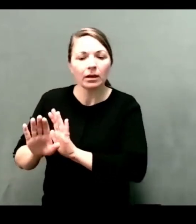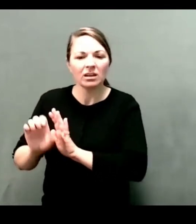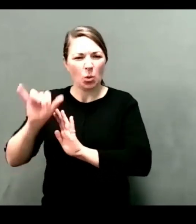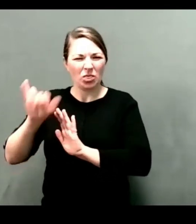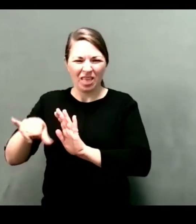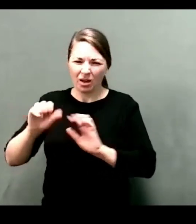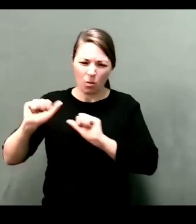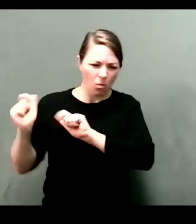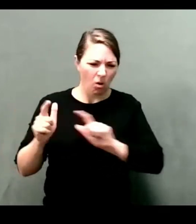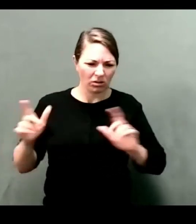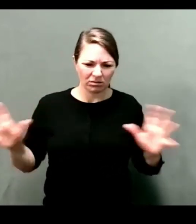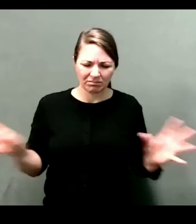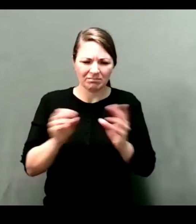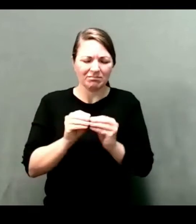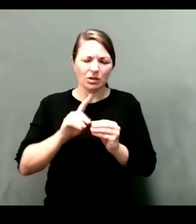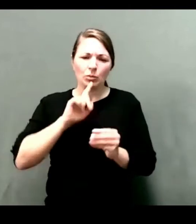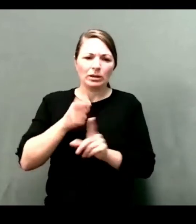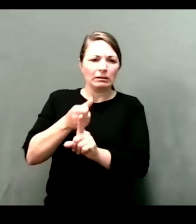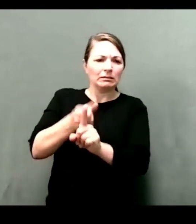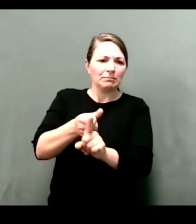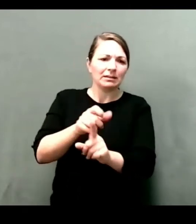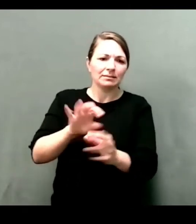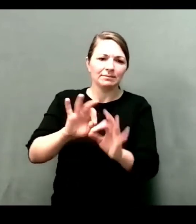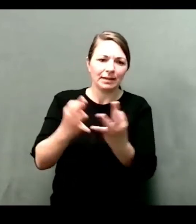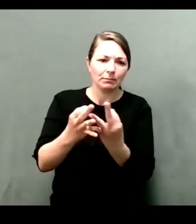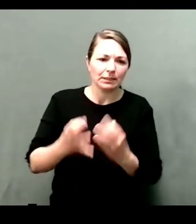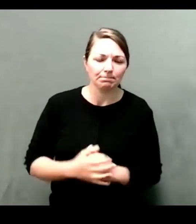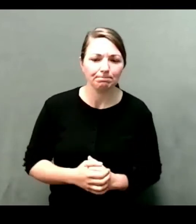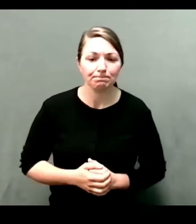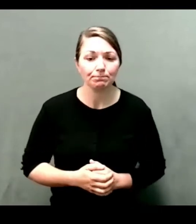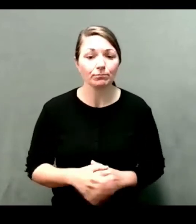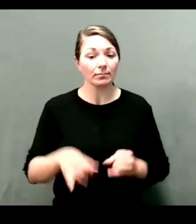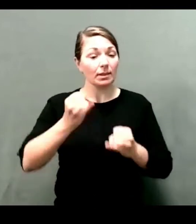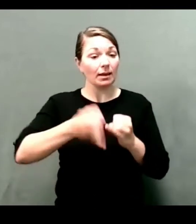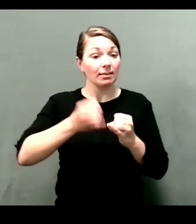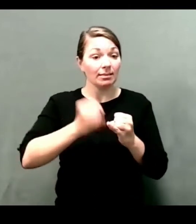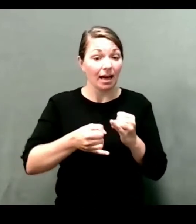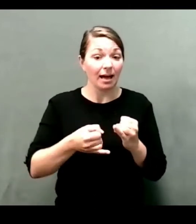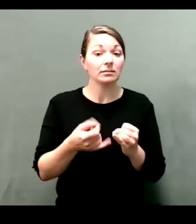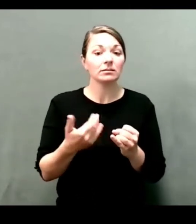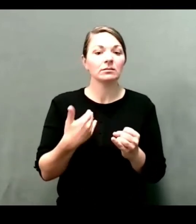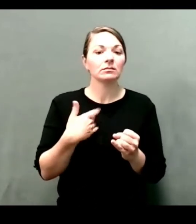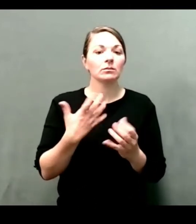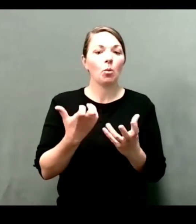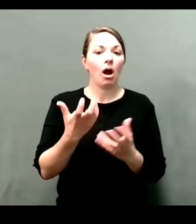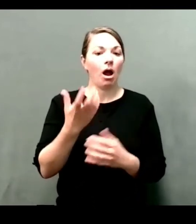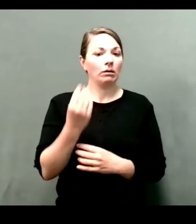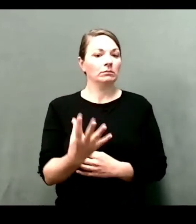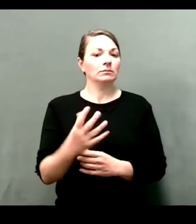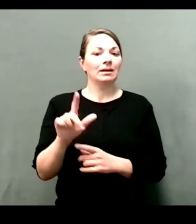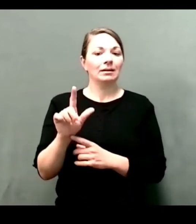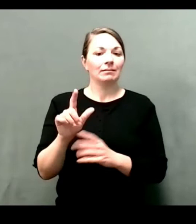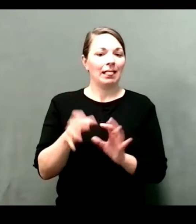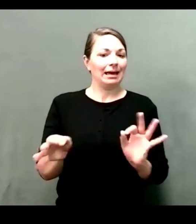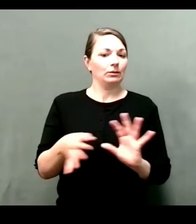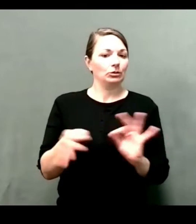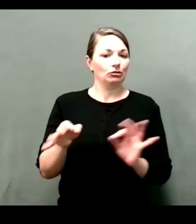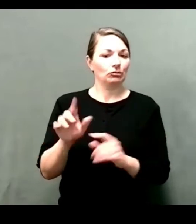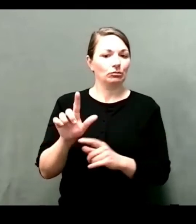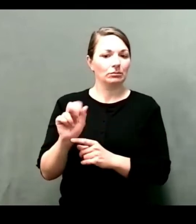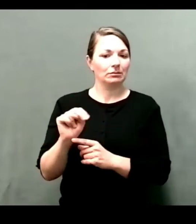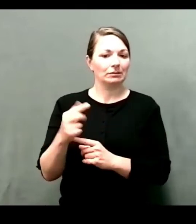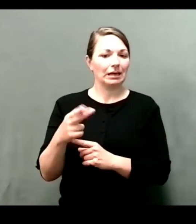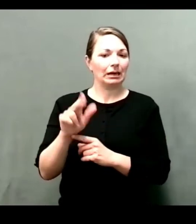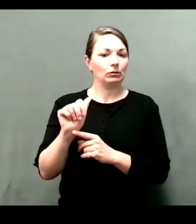for the family. The last thing that's important to note on this page is the language caveat that is down here. We have really